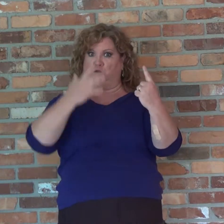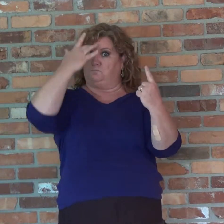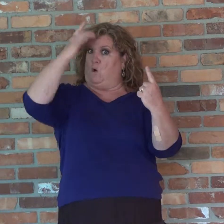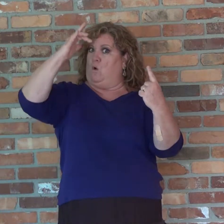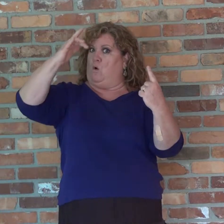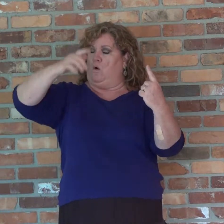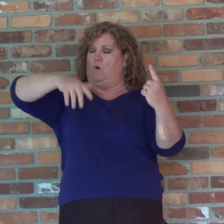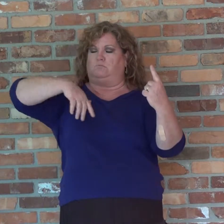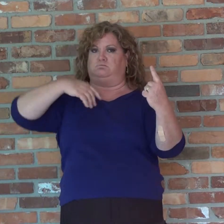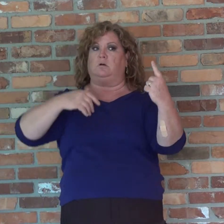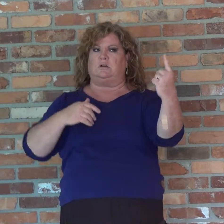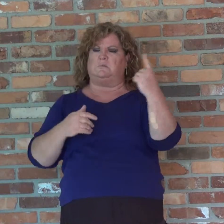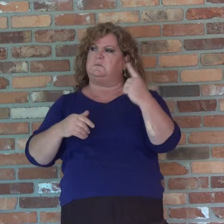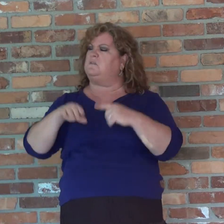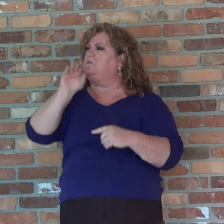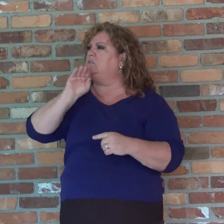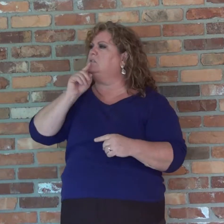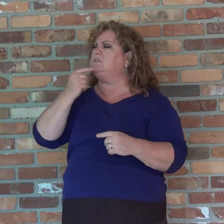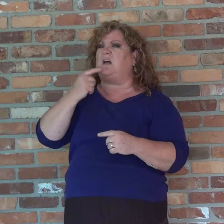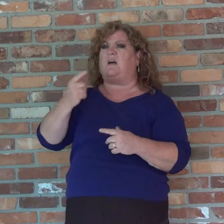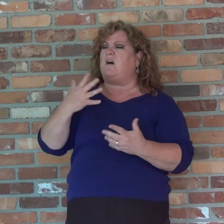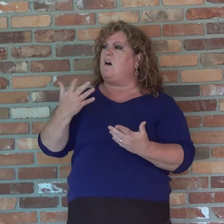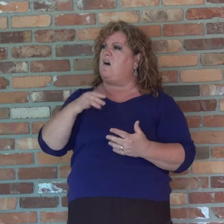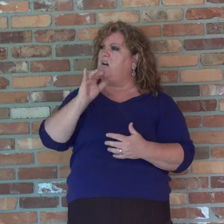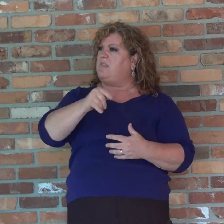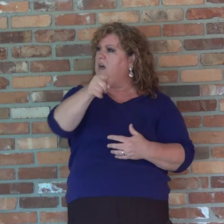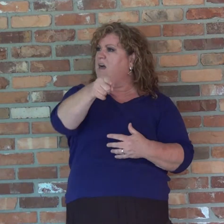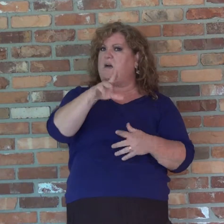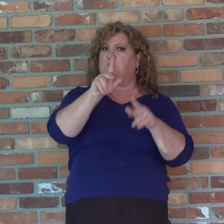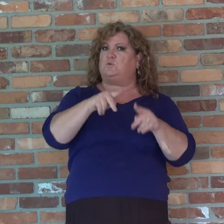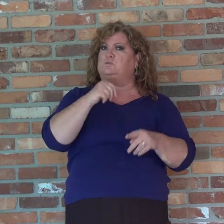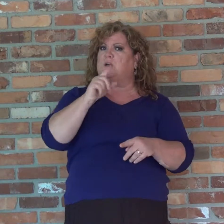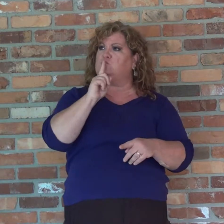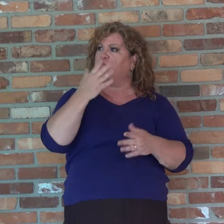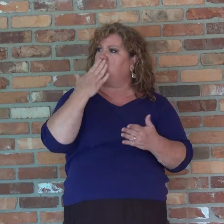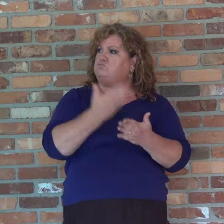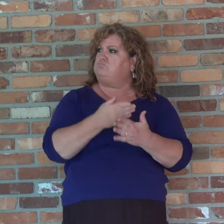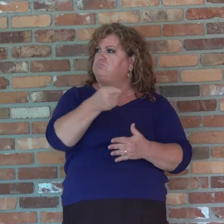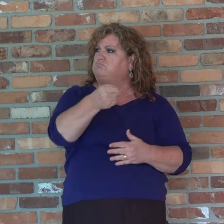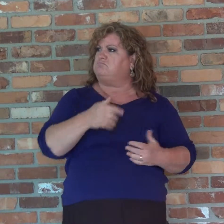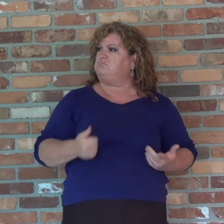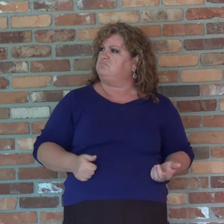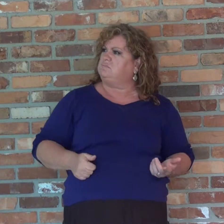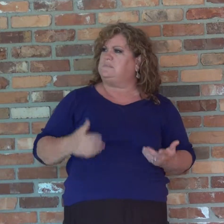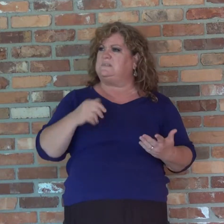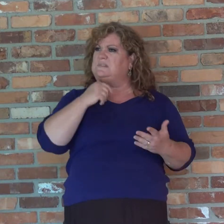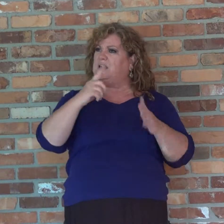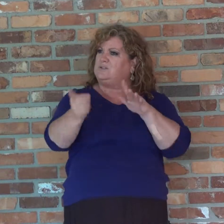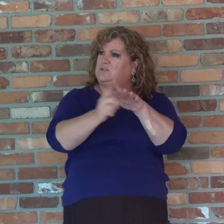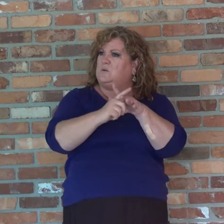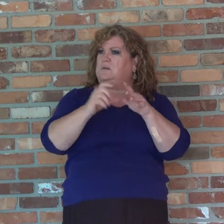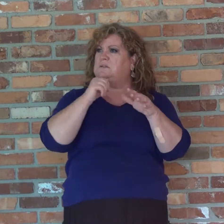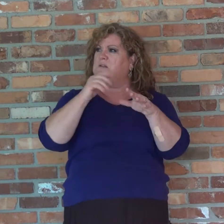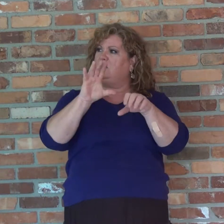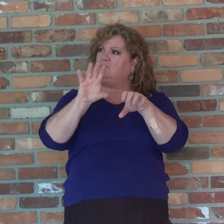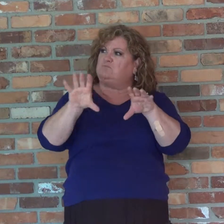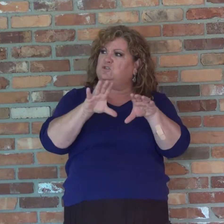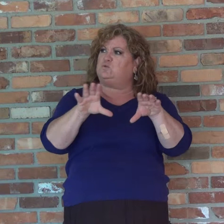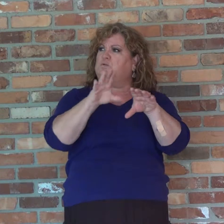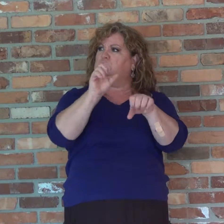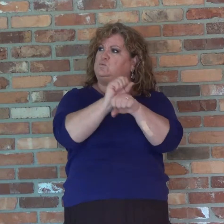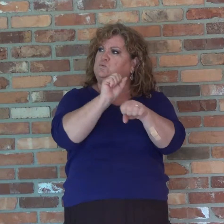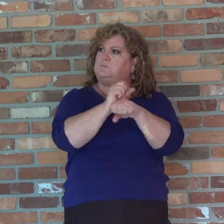me frustrated. Frustrated because so-and-so isn't carrying their weight. They're not showing up to meetings, they're not doing their